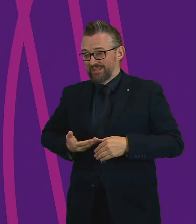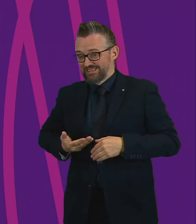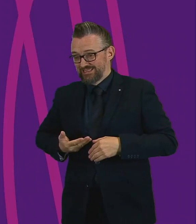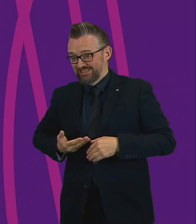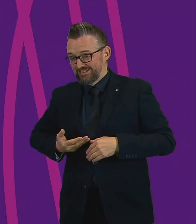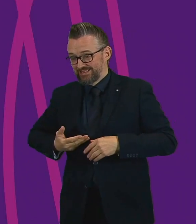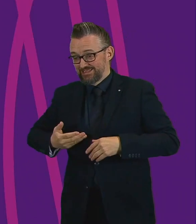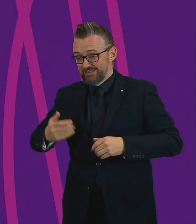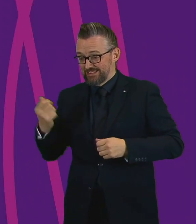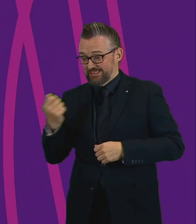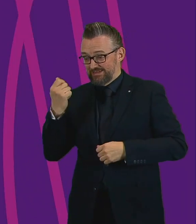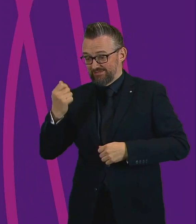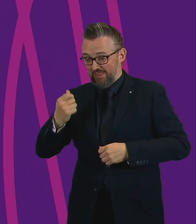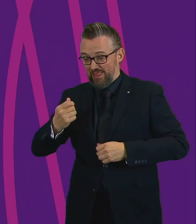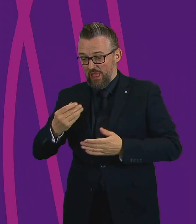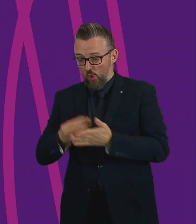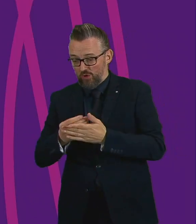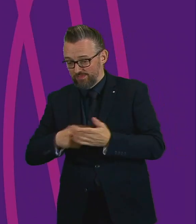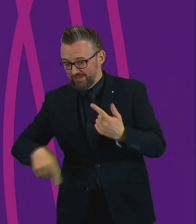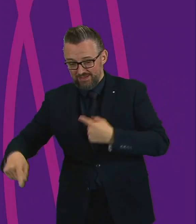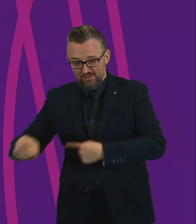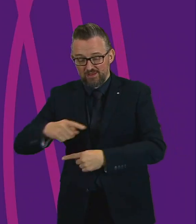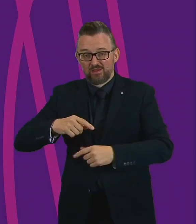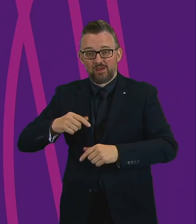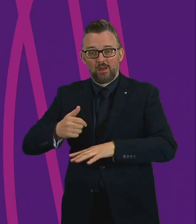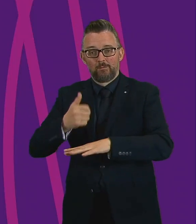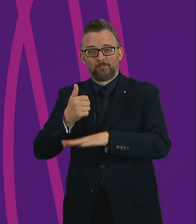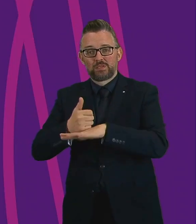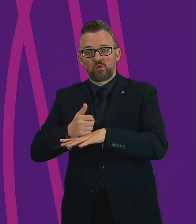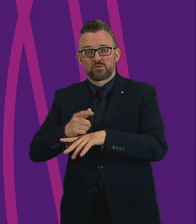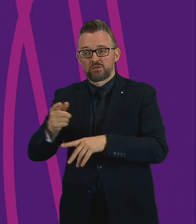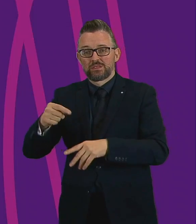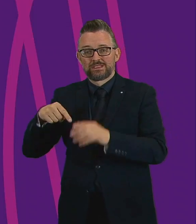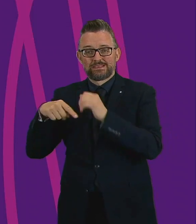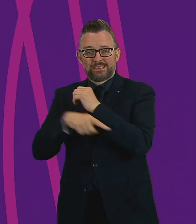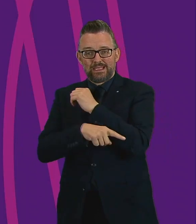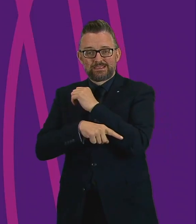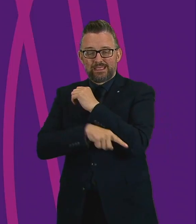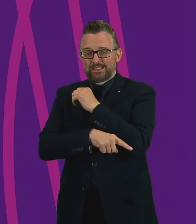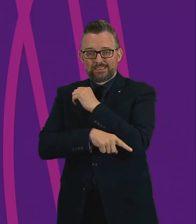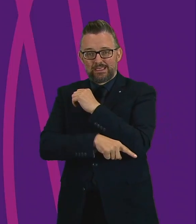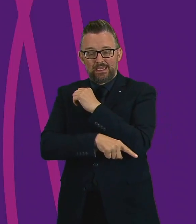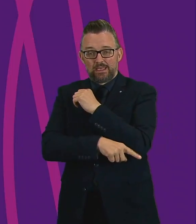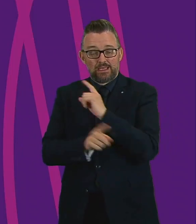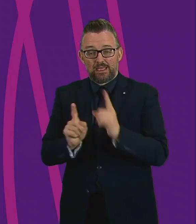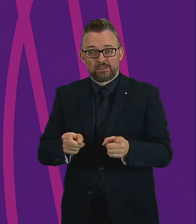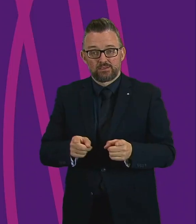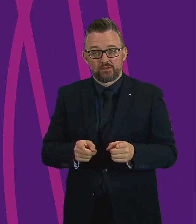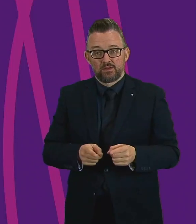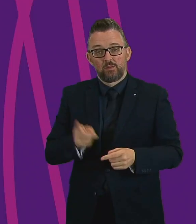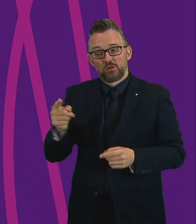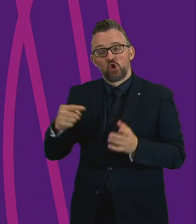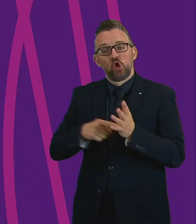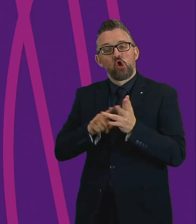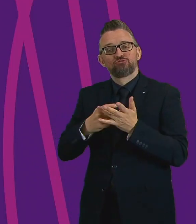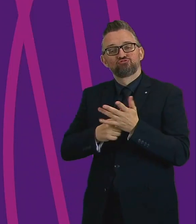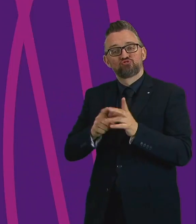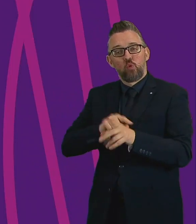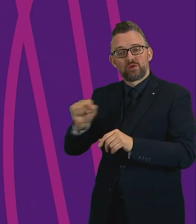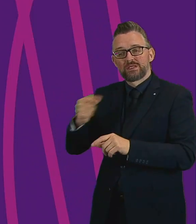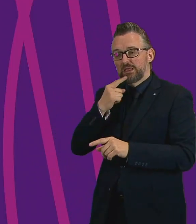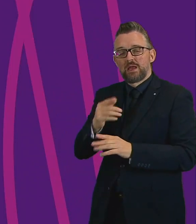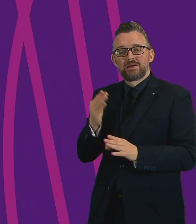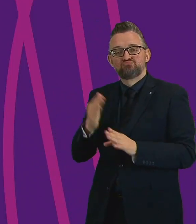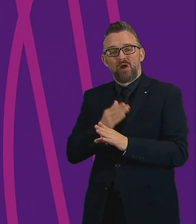maintain a successful economy based on consumer debt. It is Tory dogma, private